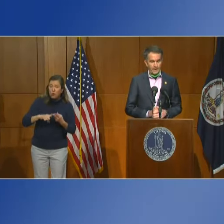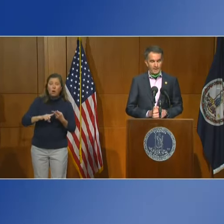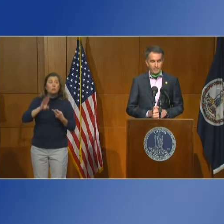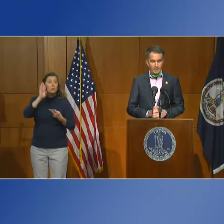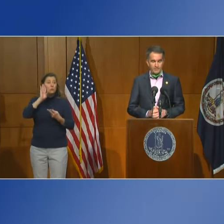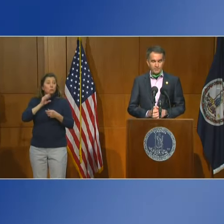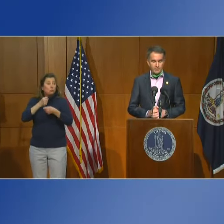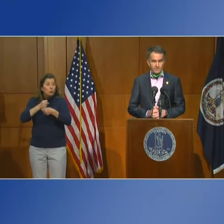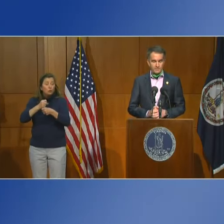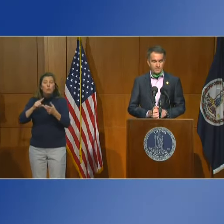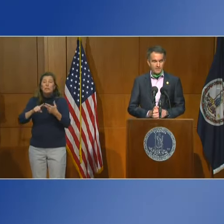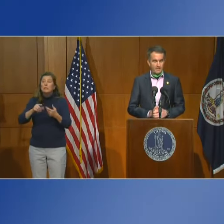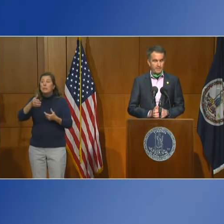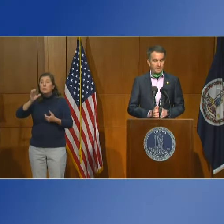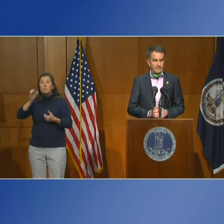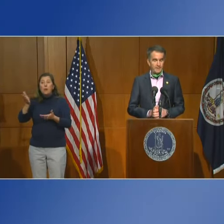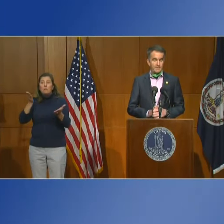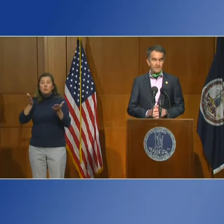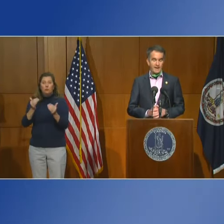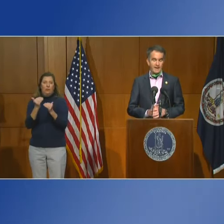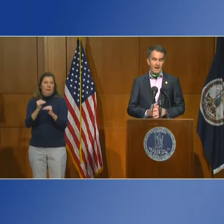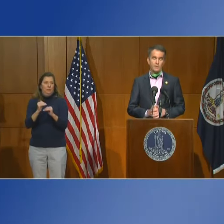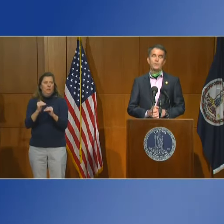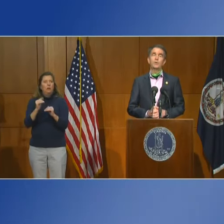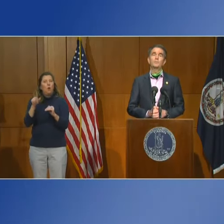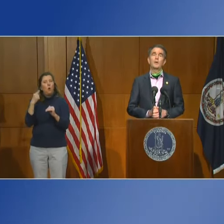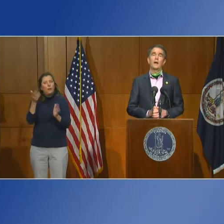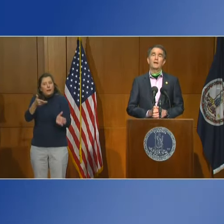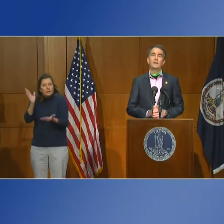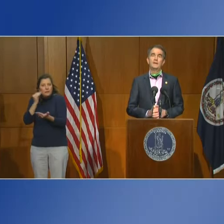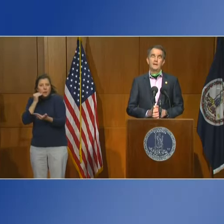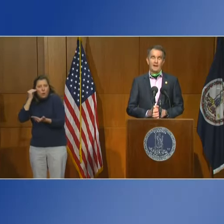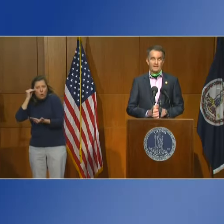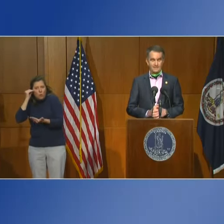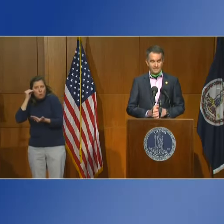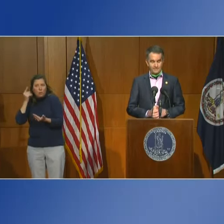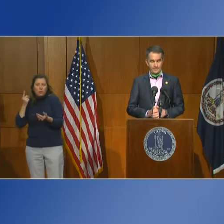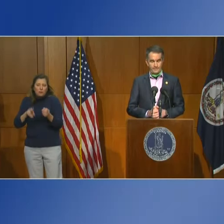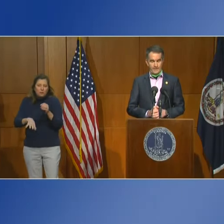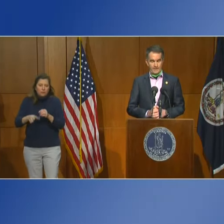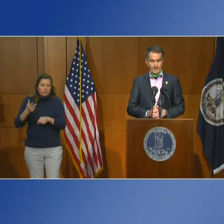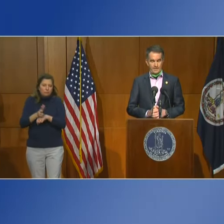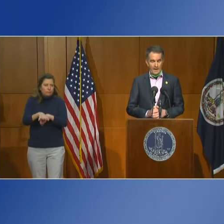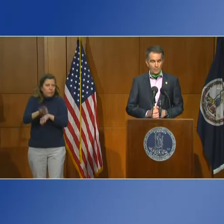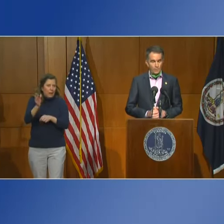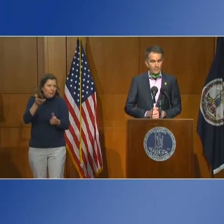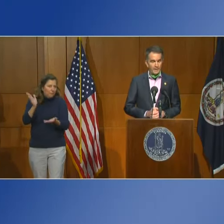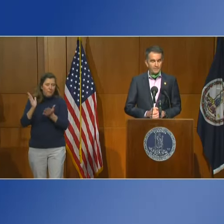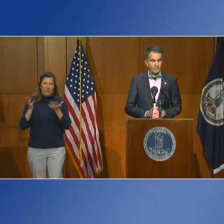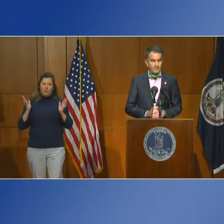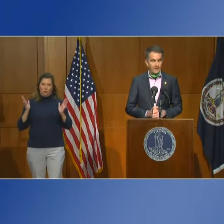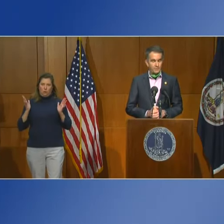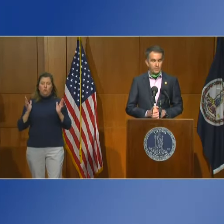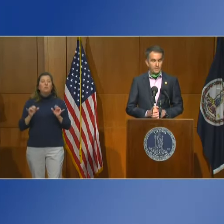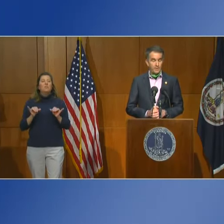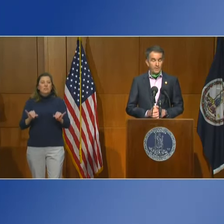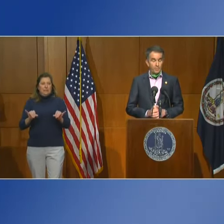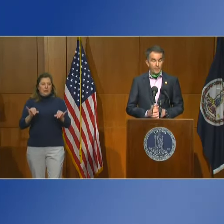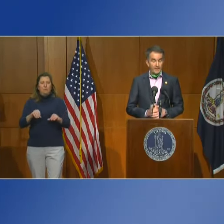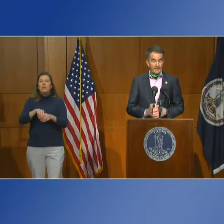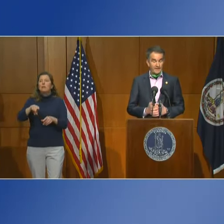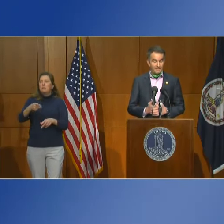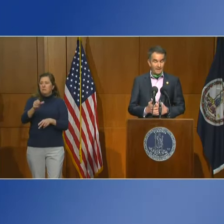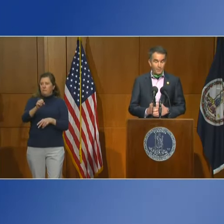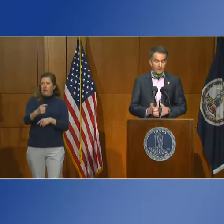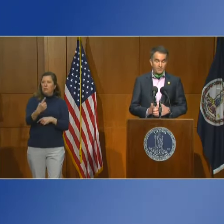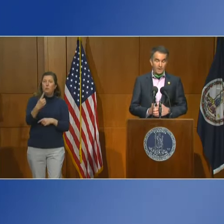breweries, and beverage services have been limited to takeout, curbside, and delivery. That will remain for phase 1,